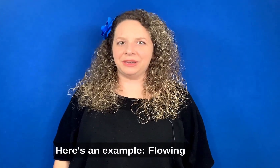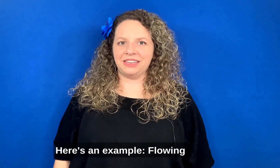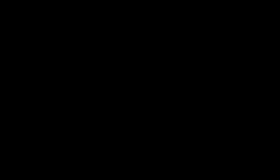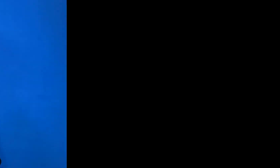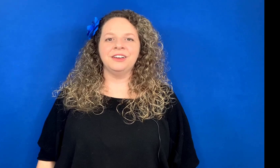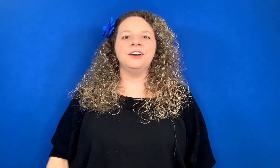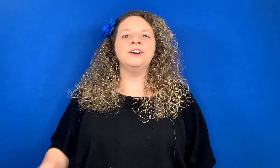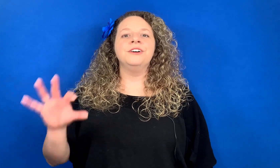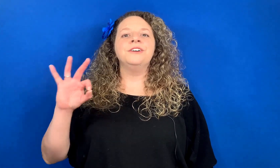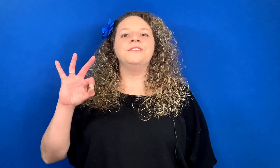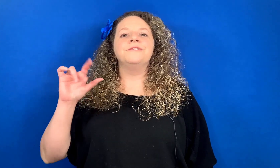Flowing.